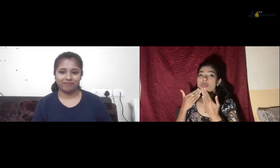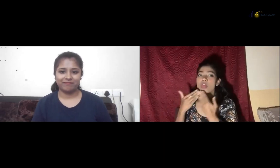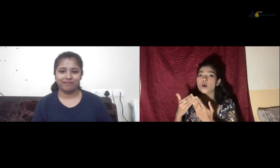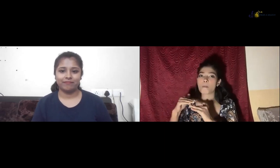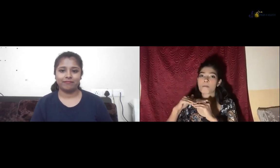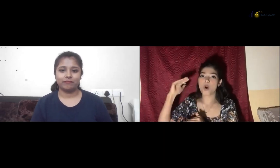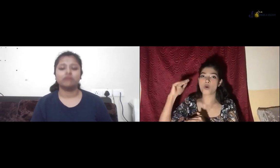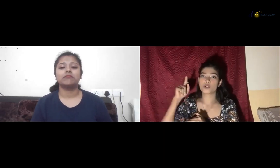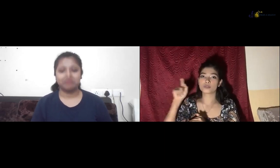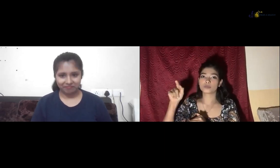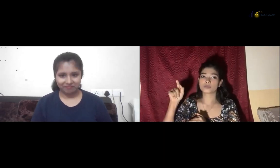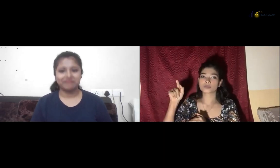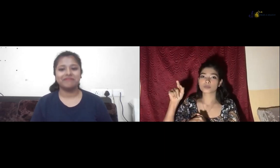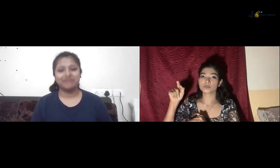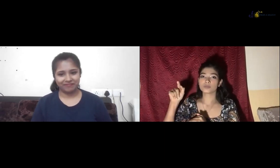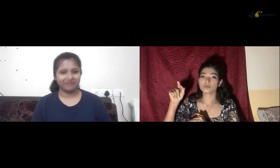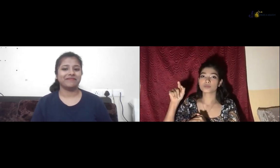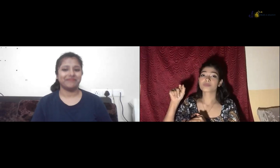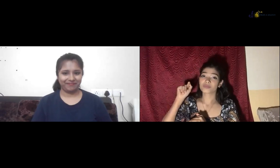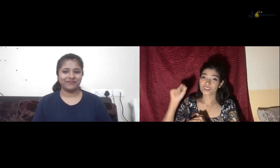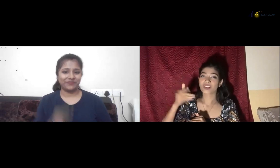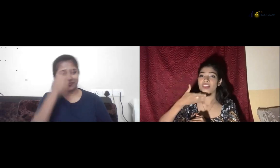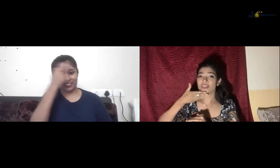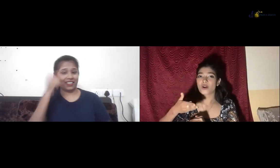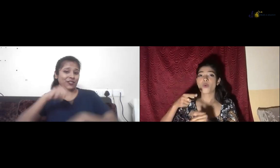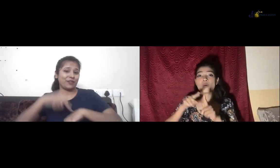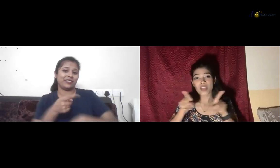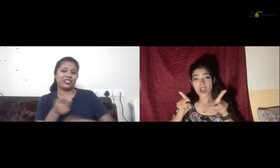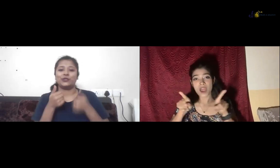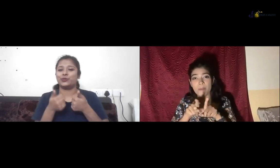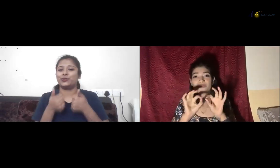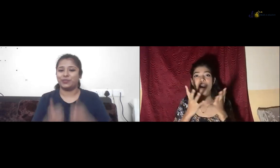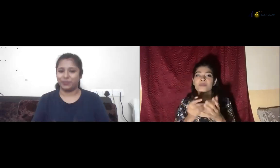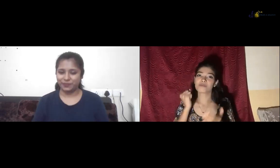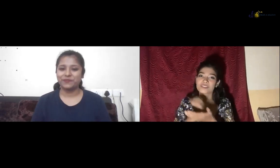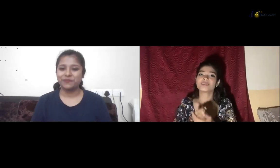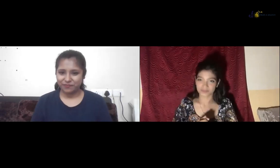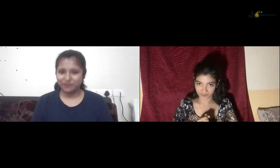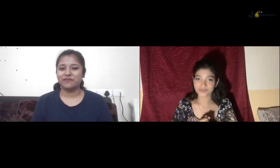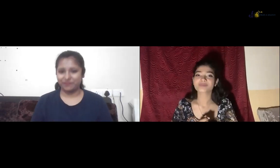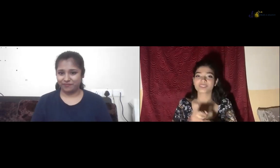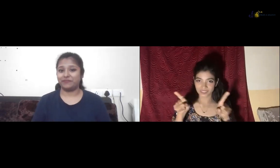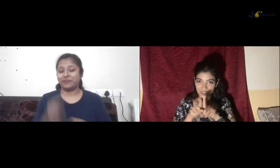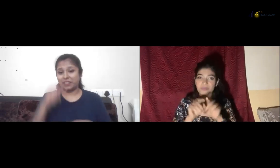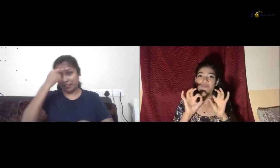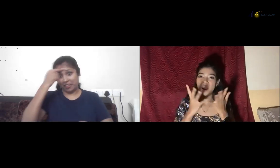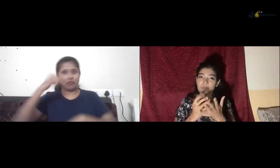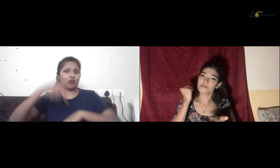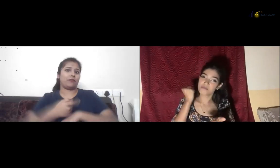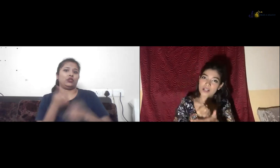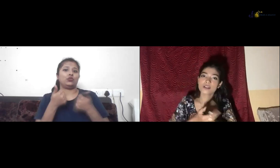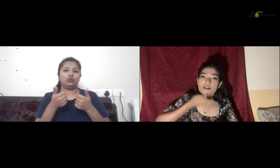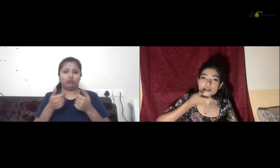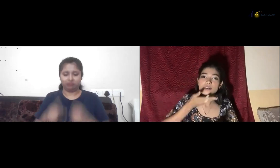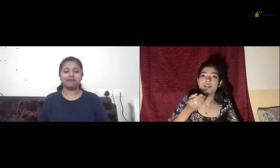the parents don't teach their children. But I would like to thank my mother who explained me. yeah, that's